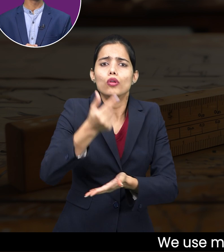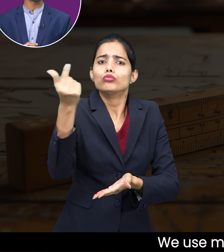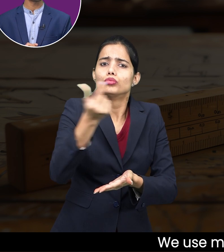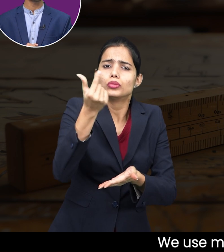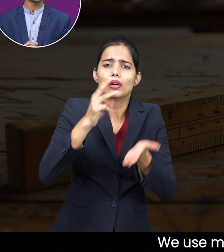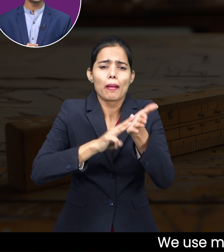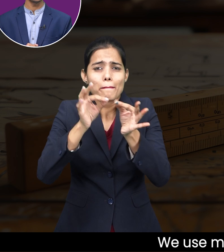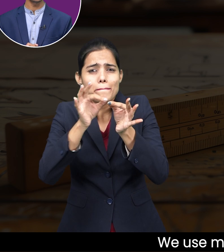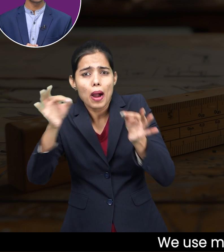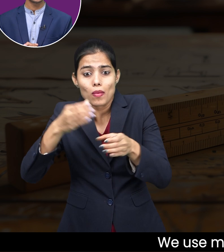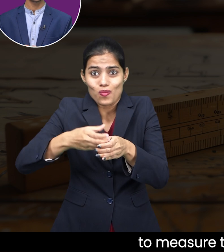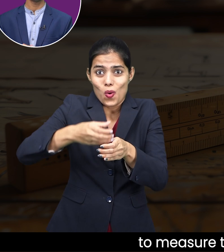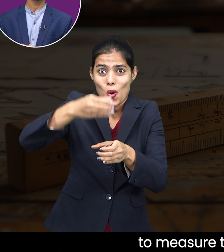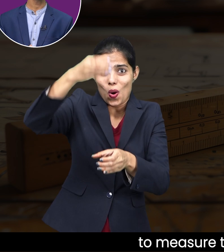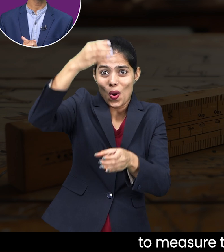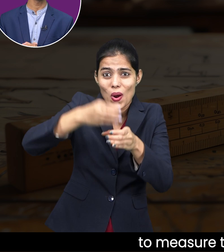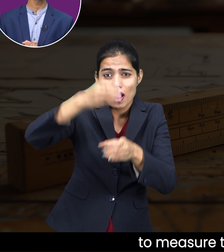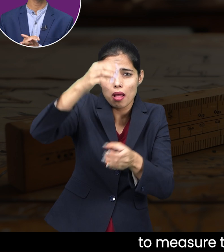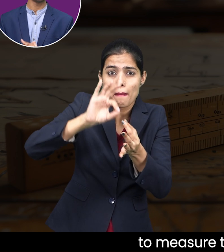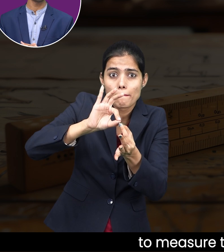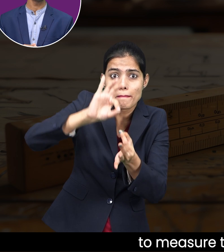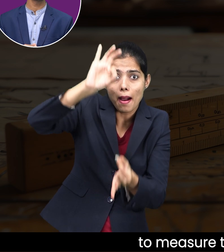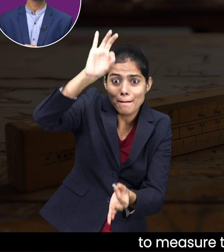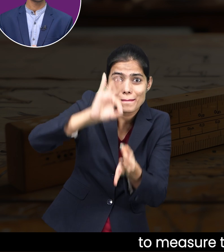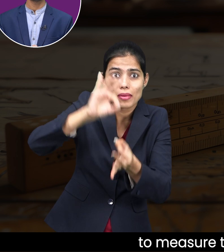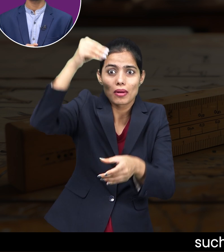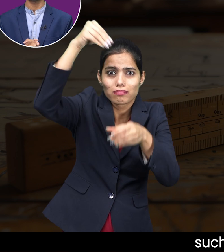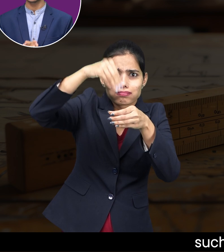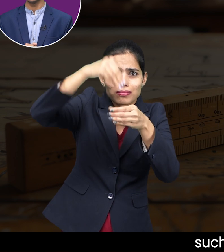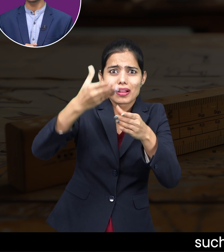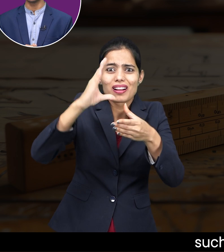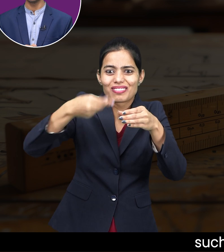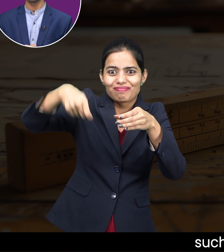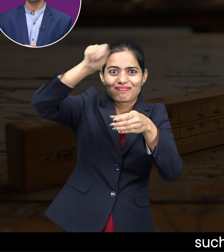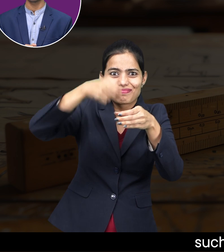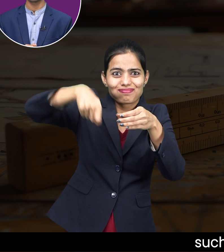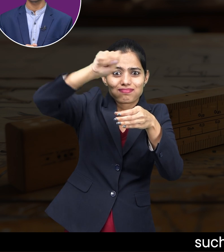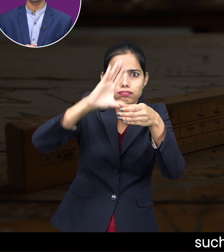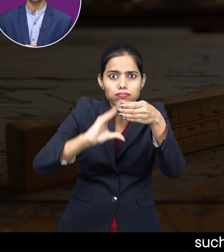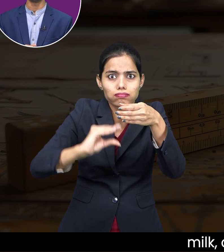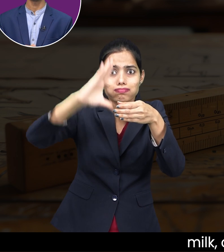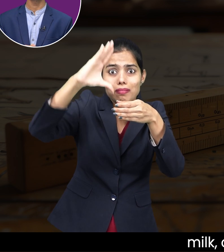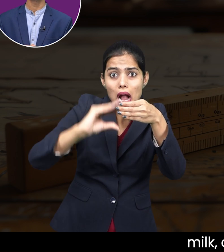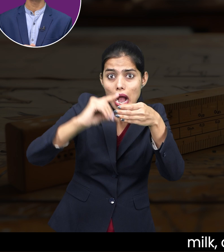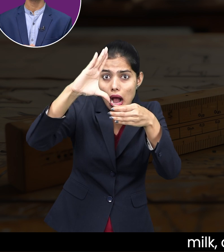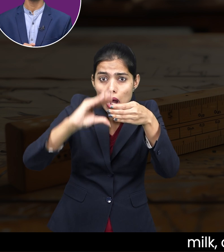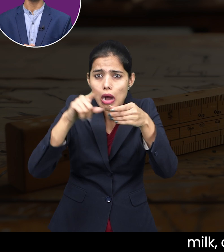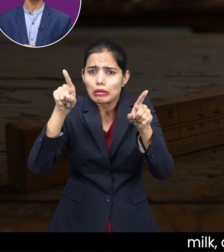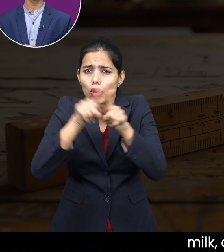We use measuring cylinders to measure the volumes of liquids such as kerosene,